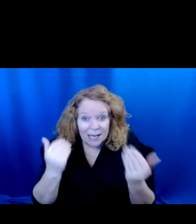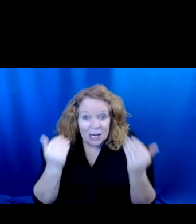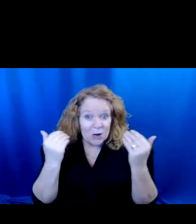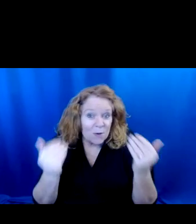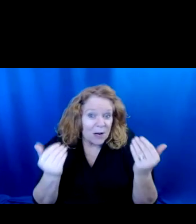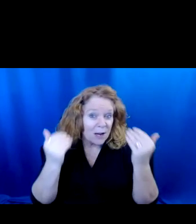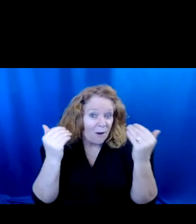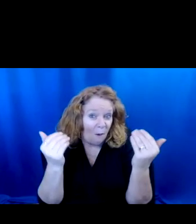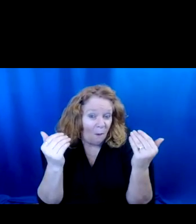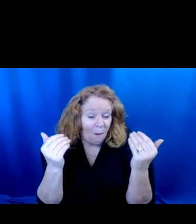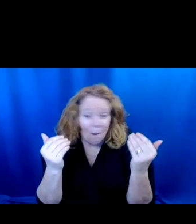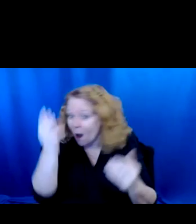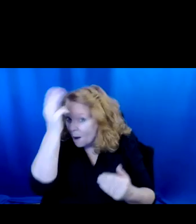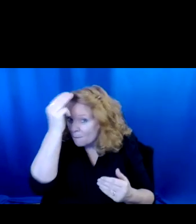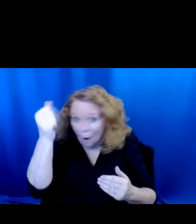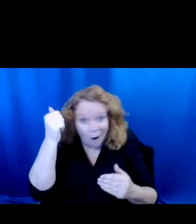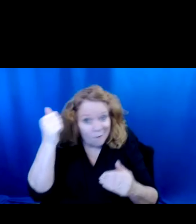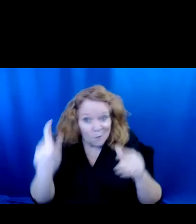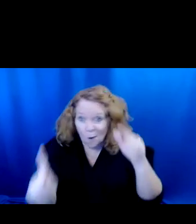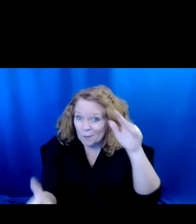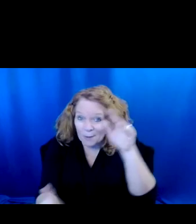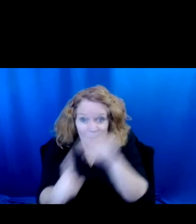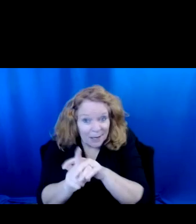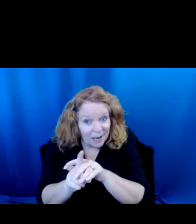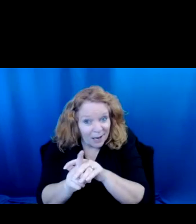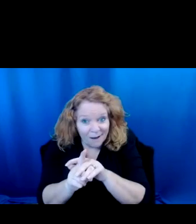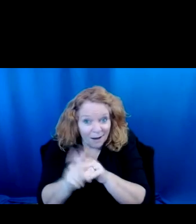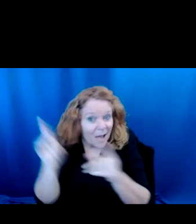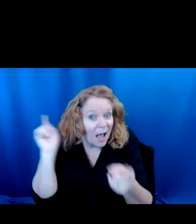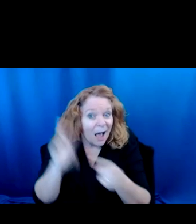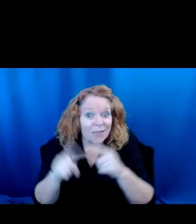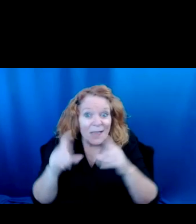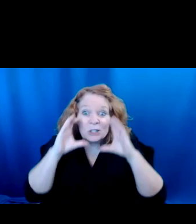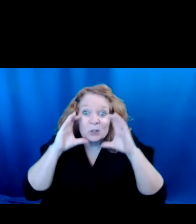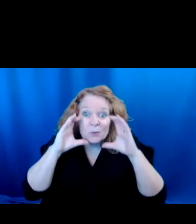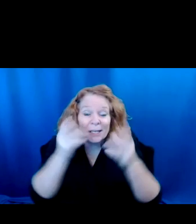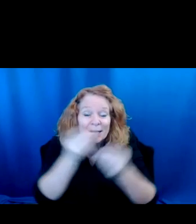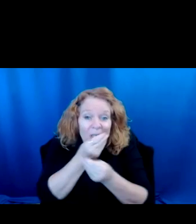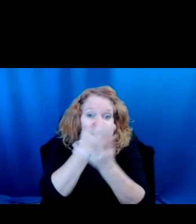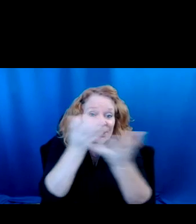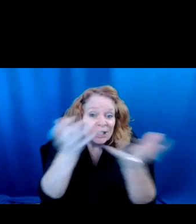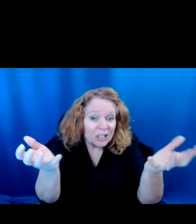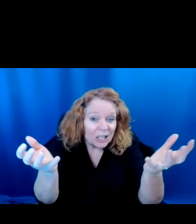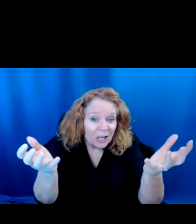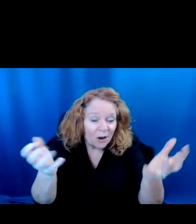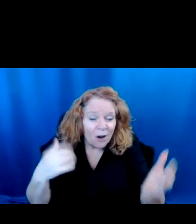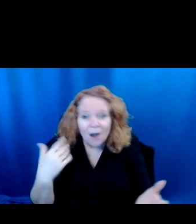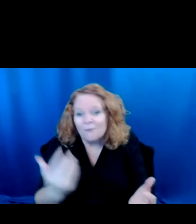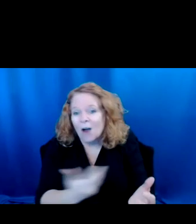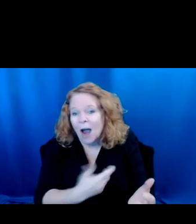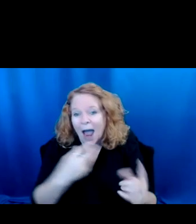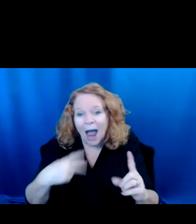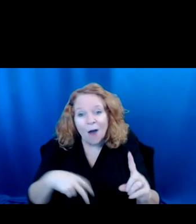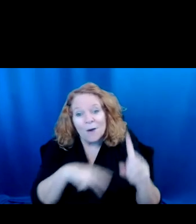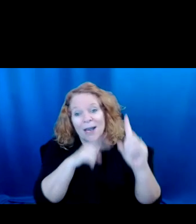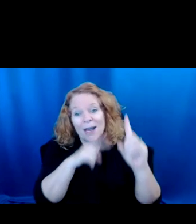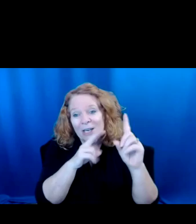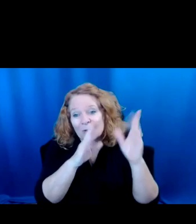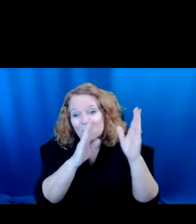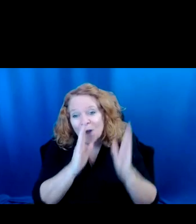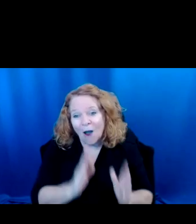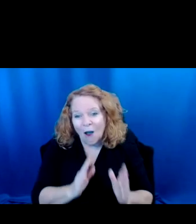go. But Marvin won't appear unless we give a cheer for our